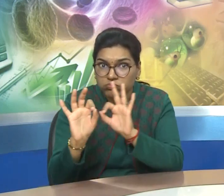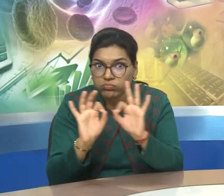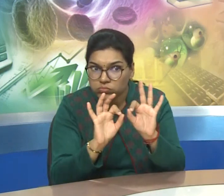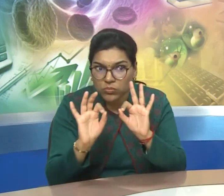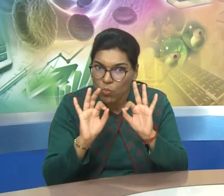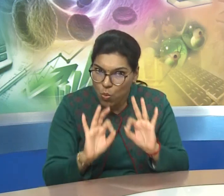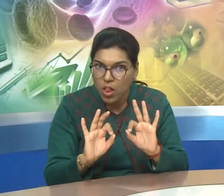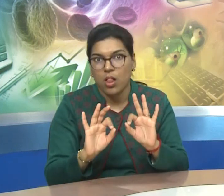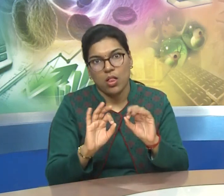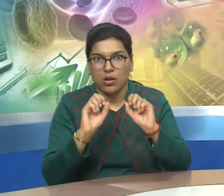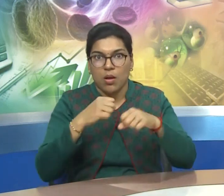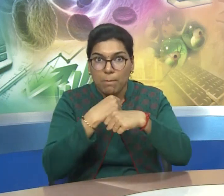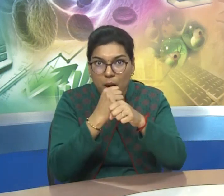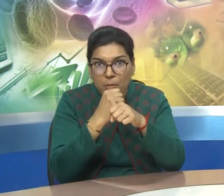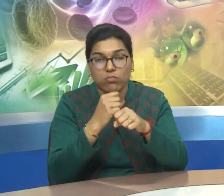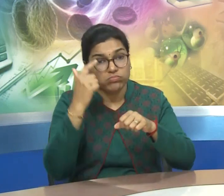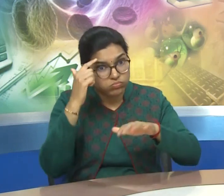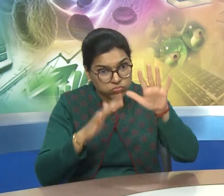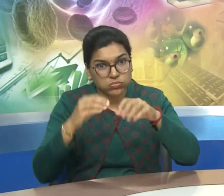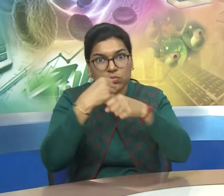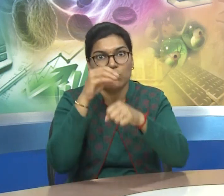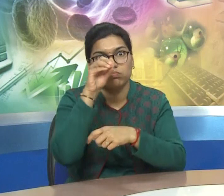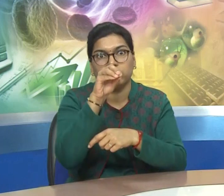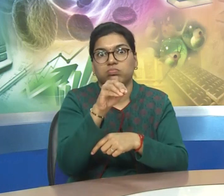the notational plane respectively.